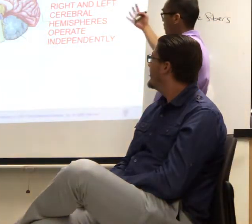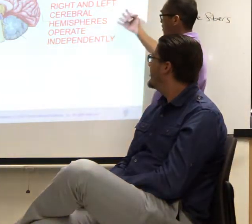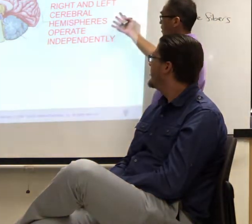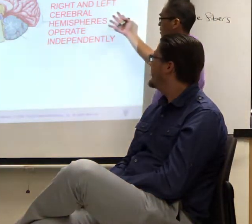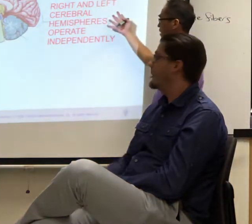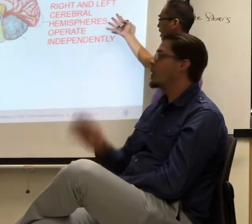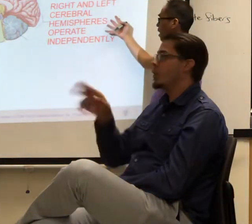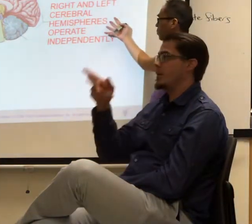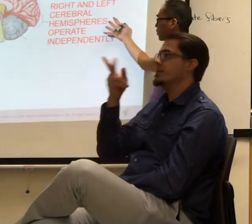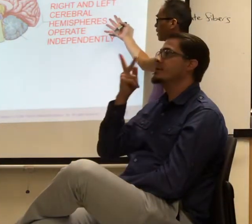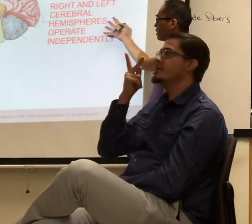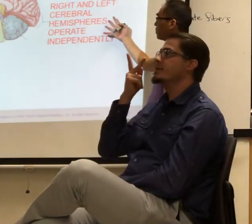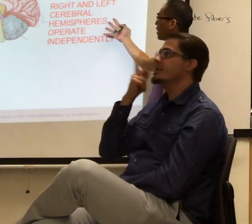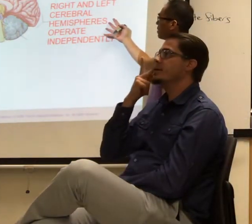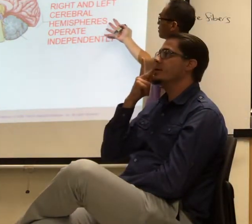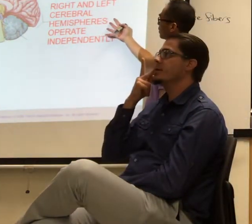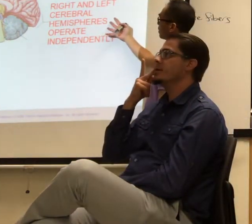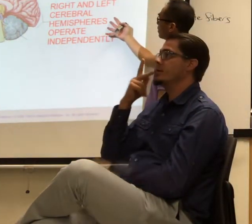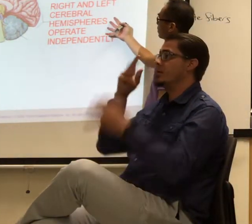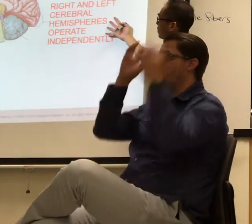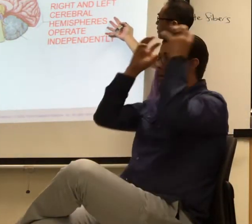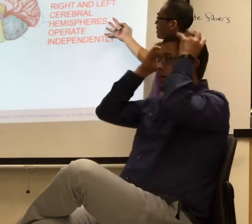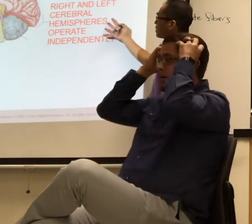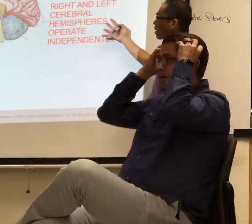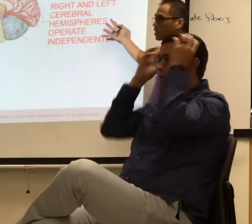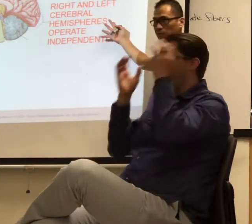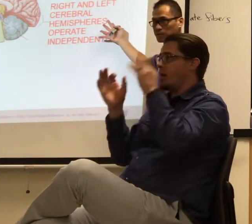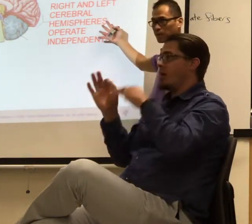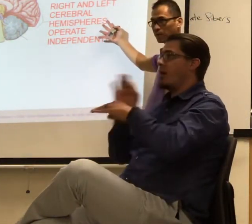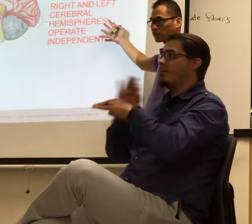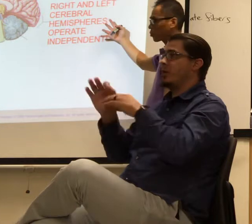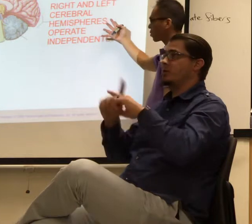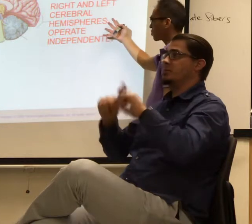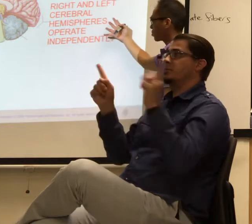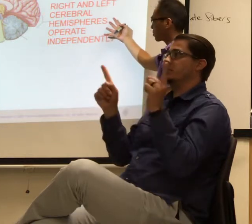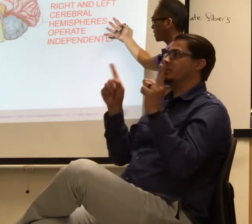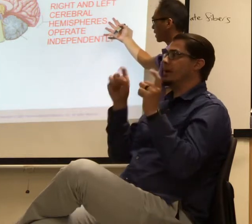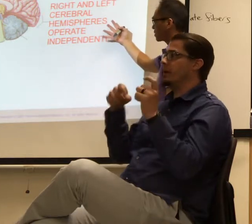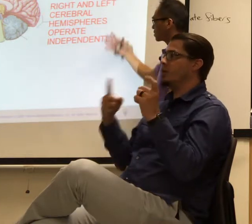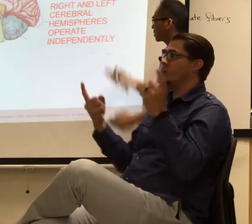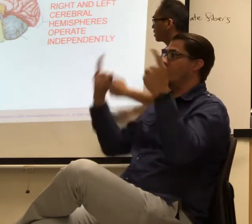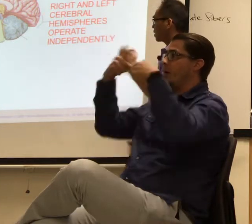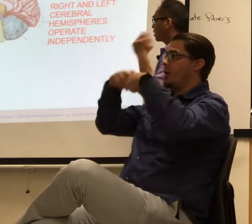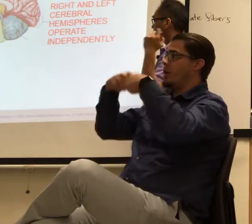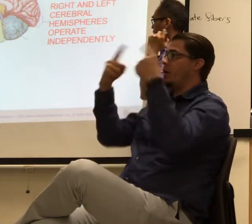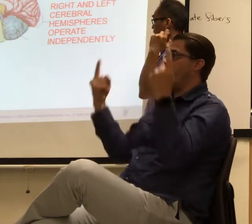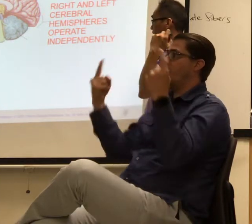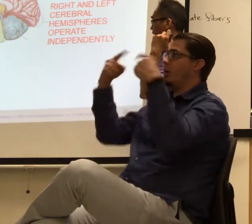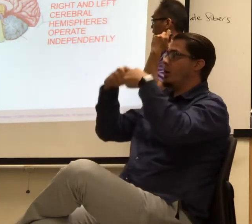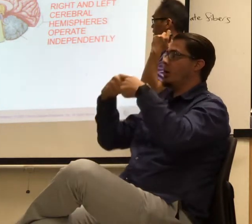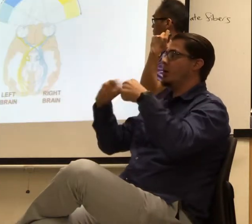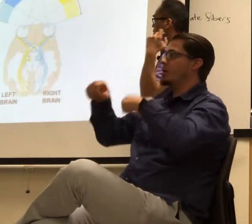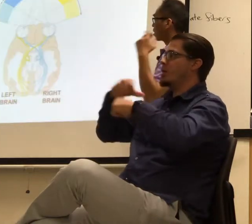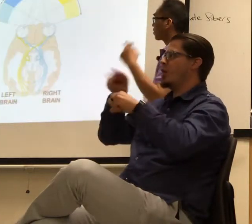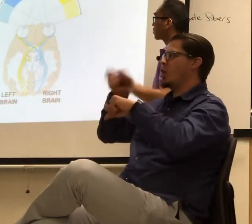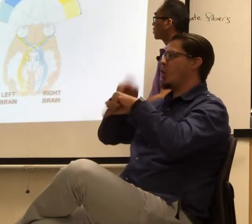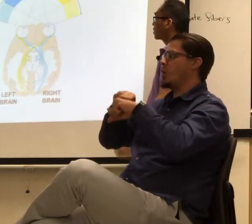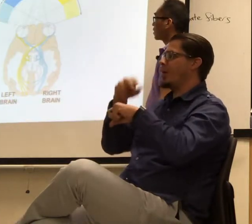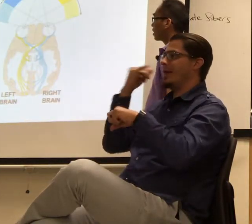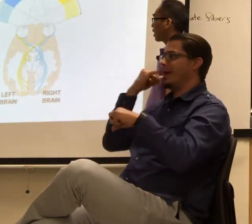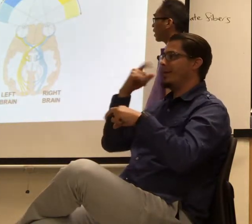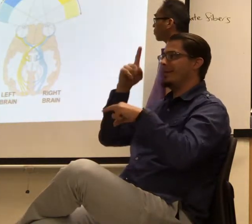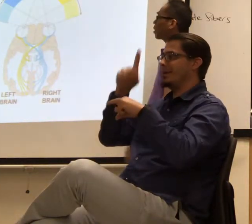What we're going to see is they operate independently, but they need to talk to each other under normal circumstances. But when they can't talk to each